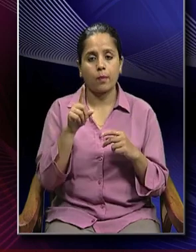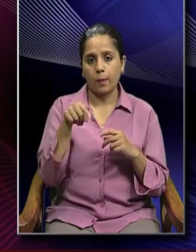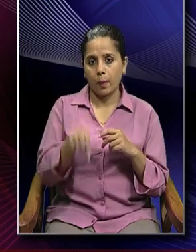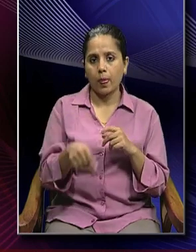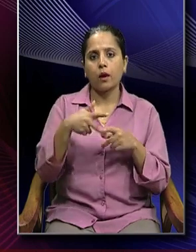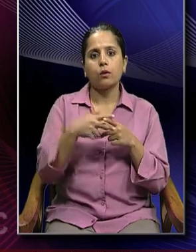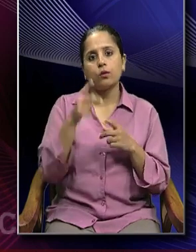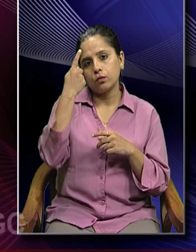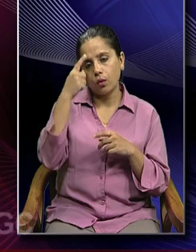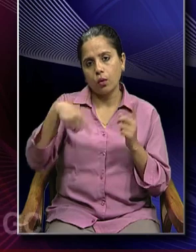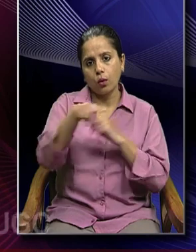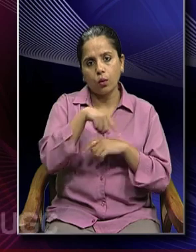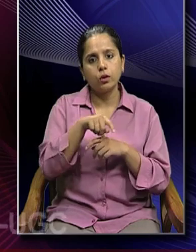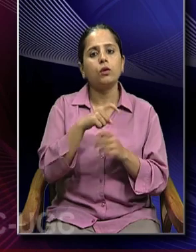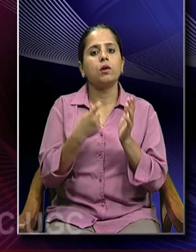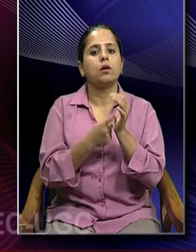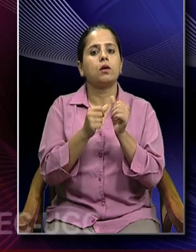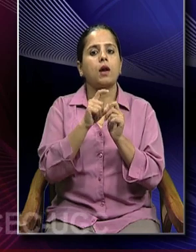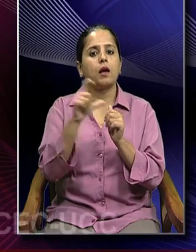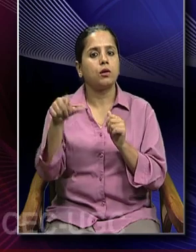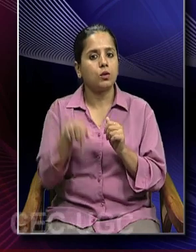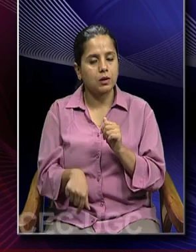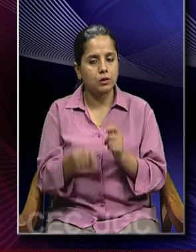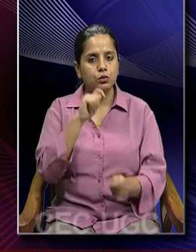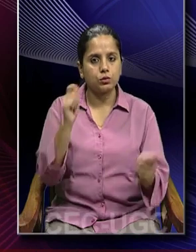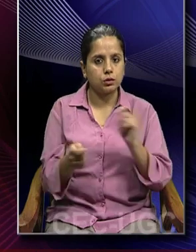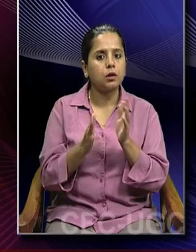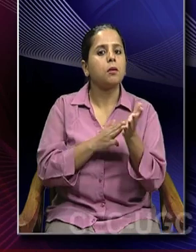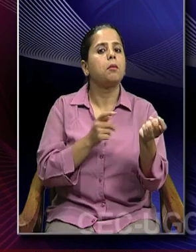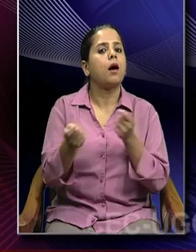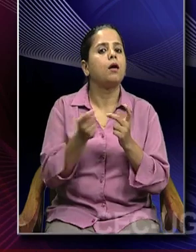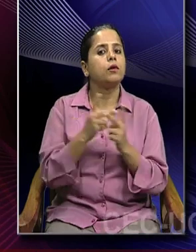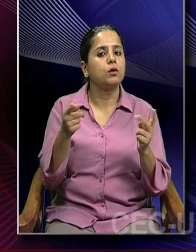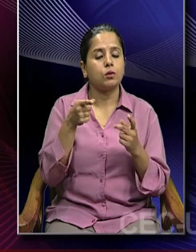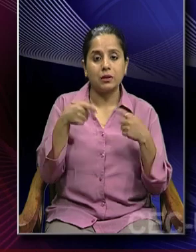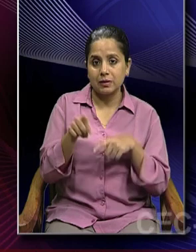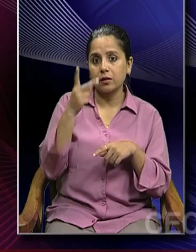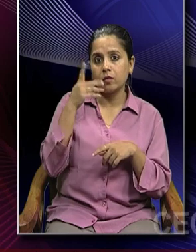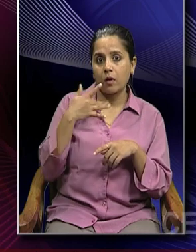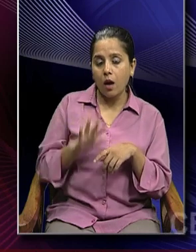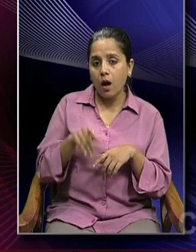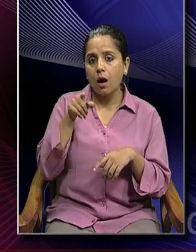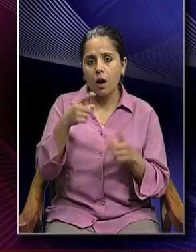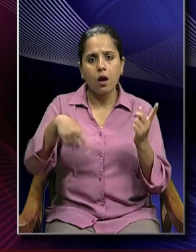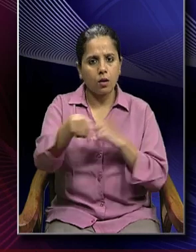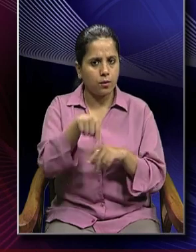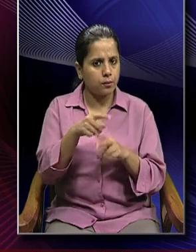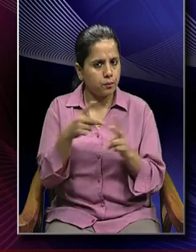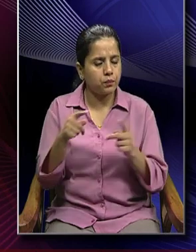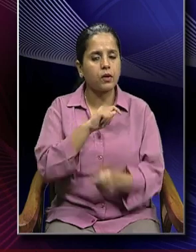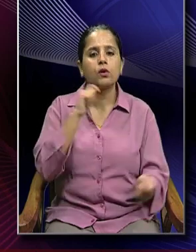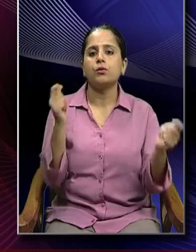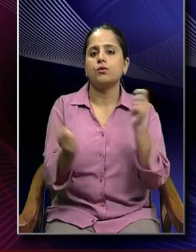tool for radical change management. When we say radical change management, it itself speaks volumes about the kind of